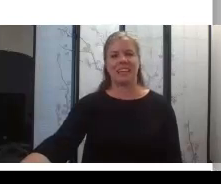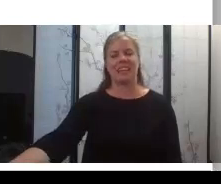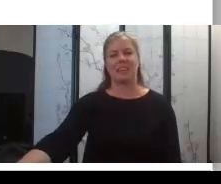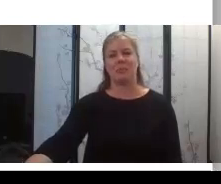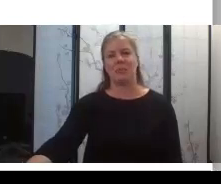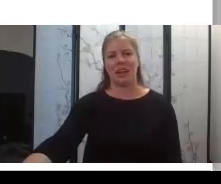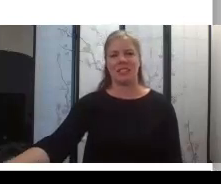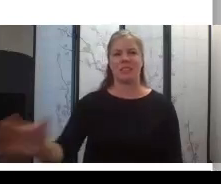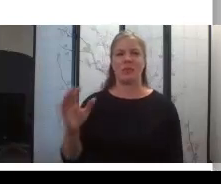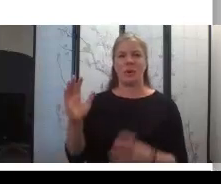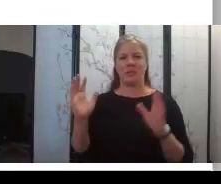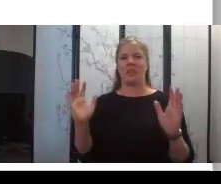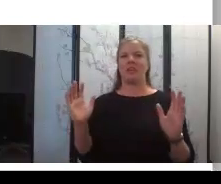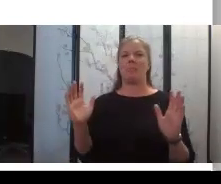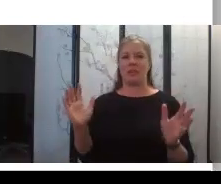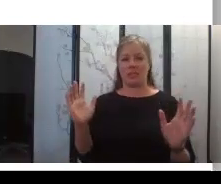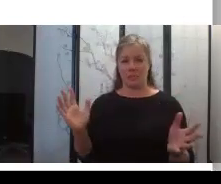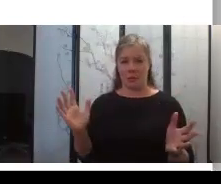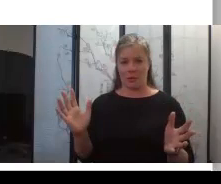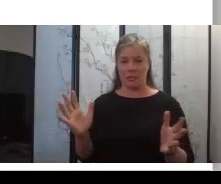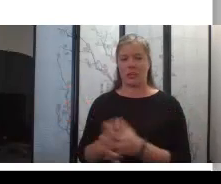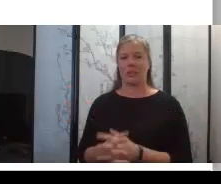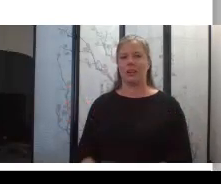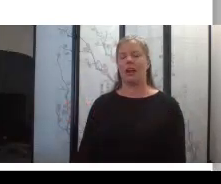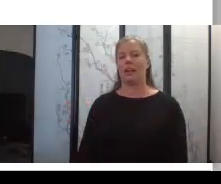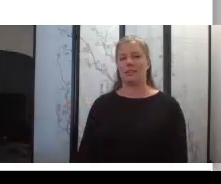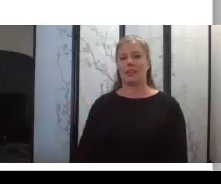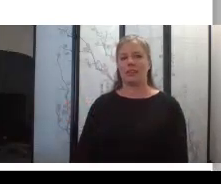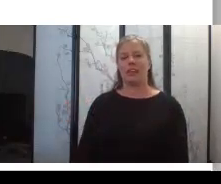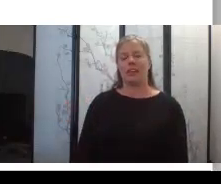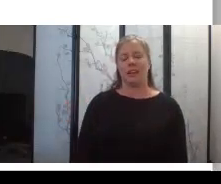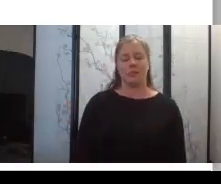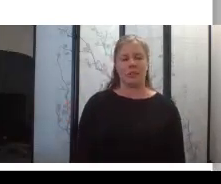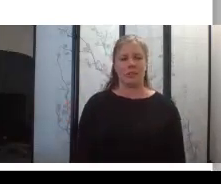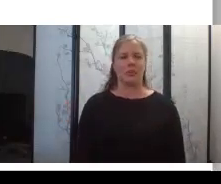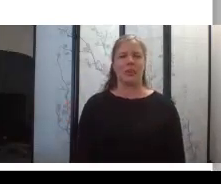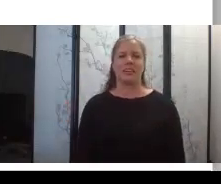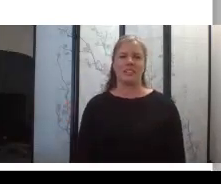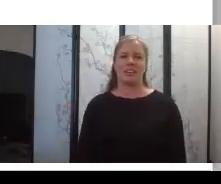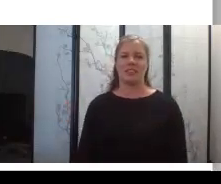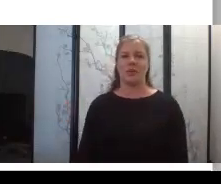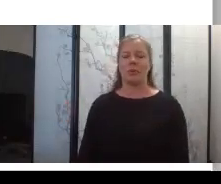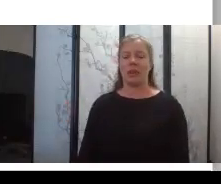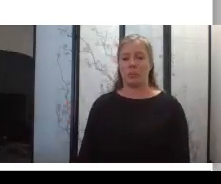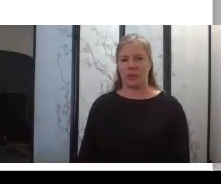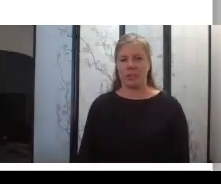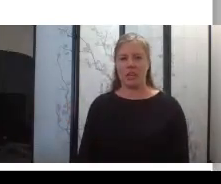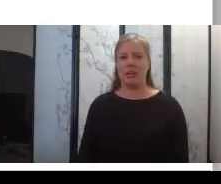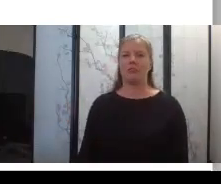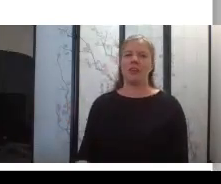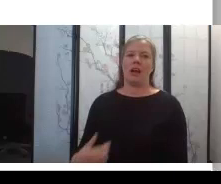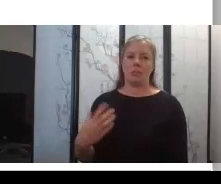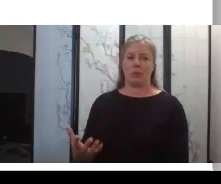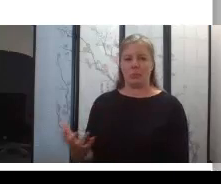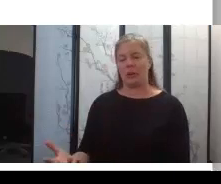Okay, and then again, more practice for the big to small feature, ASL, feature 2 in ASL. So putting a book on a